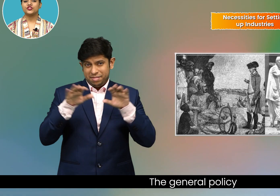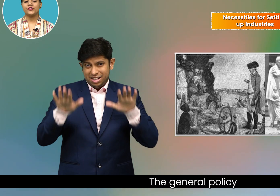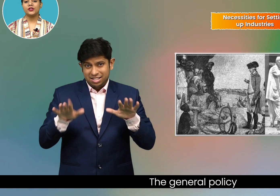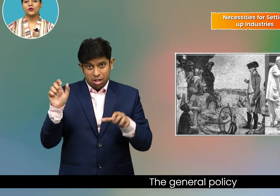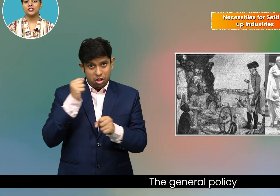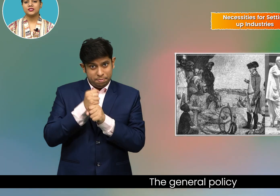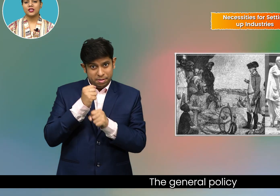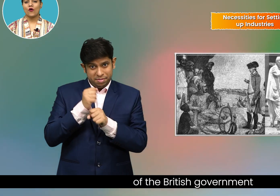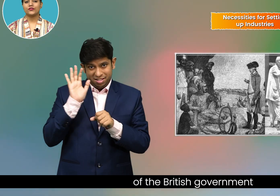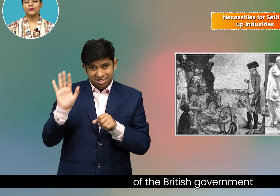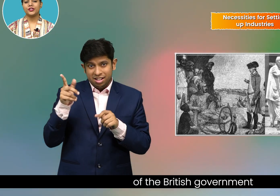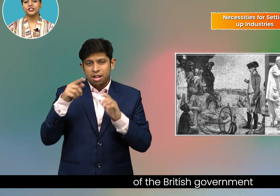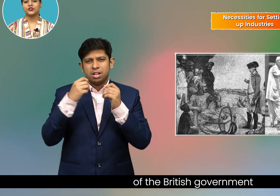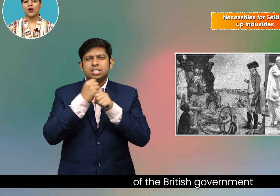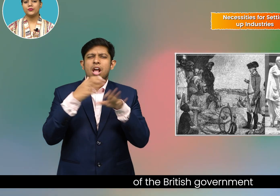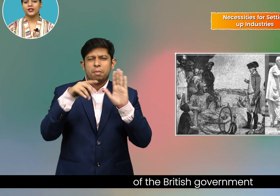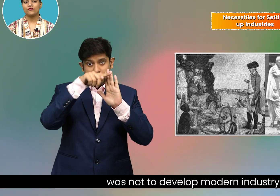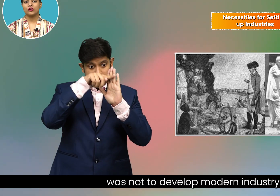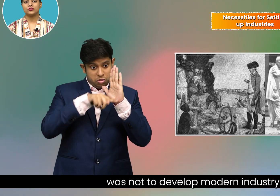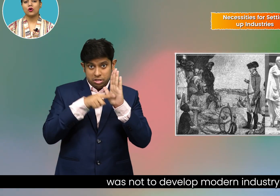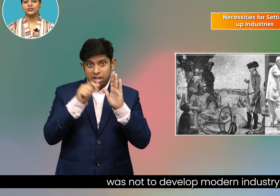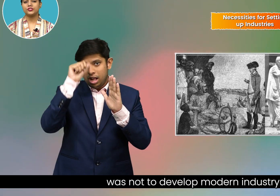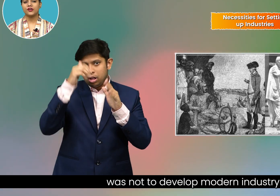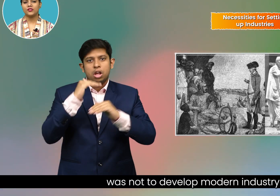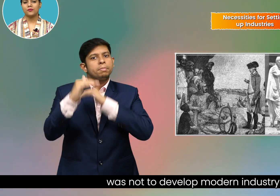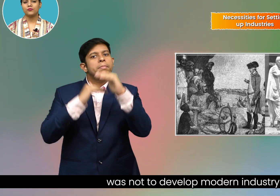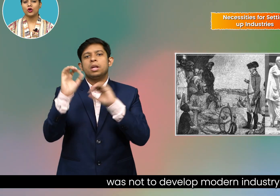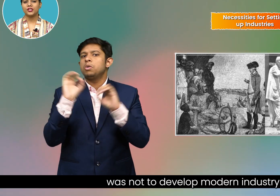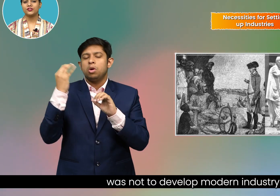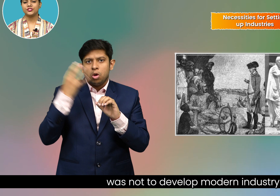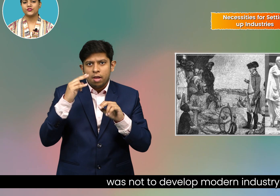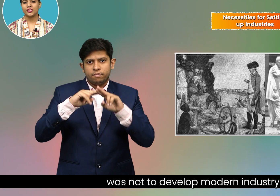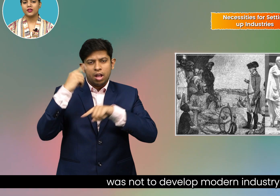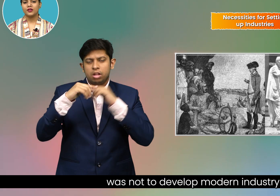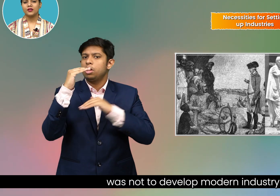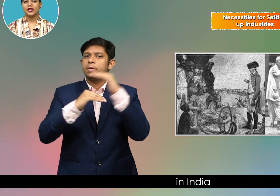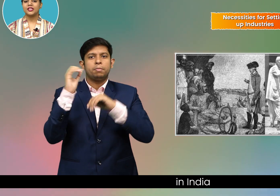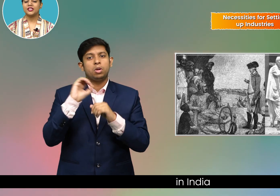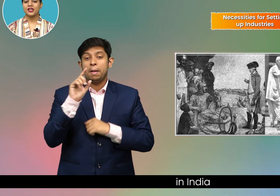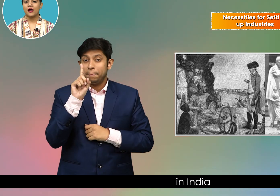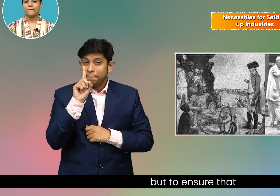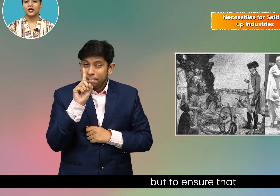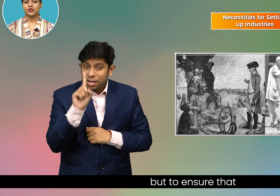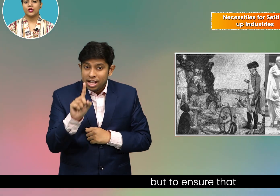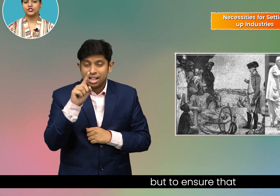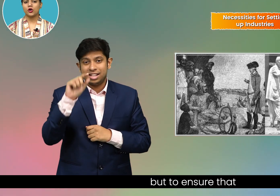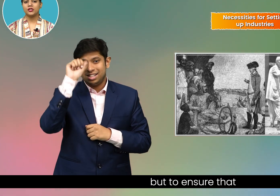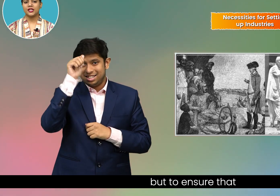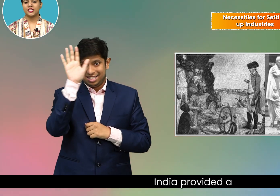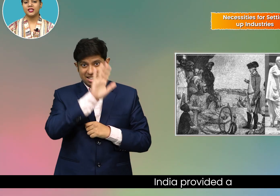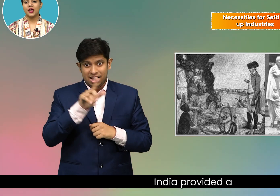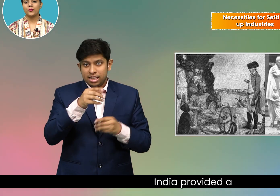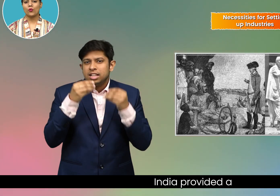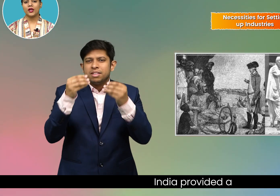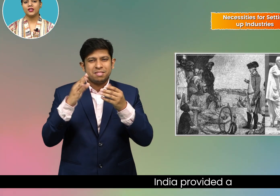The general policy of the British government was not to develop modern industry in India, but to ensure